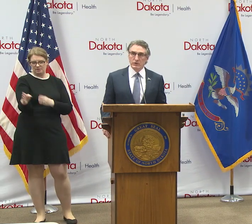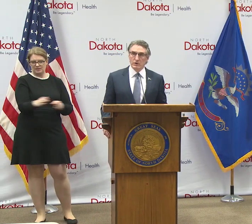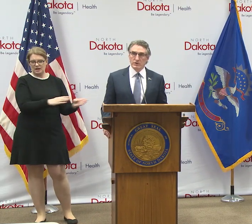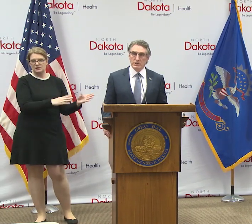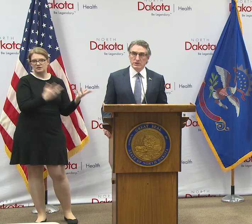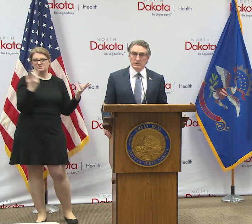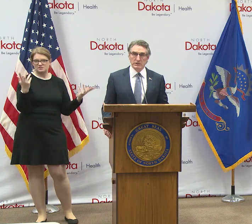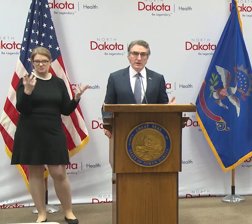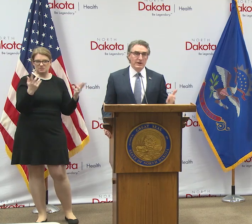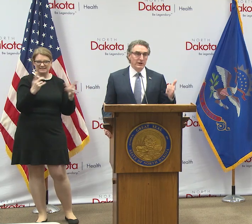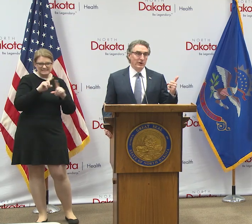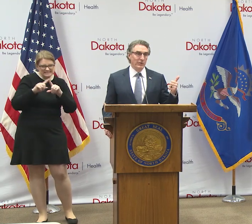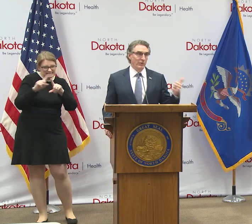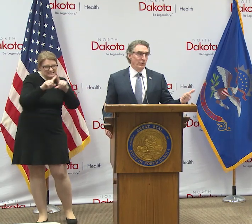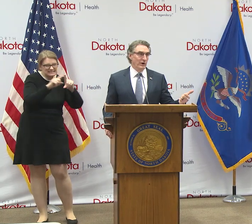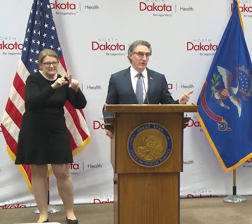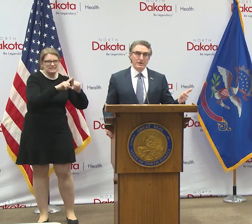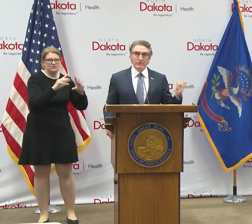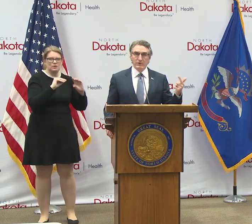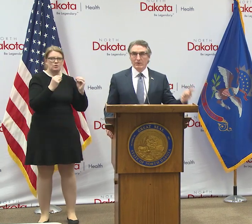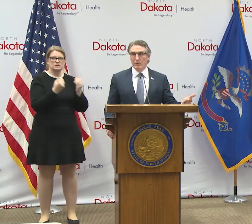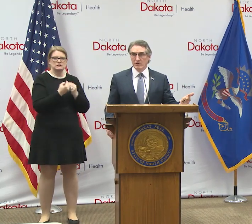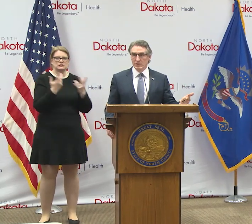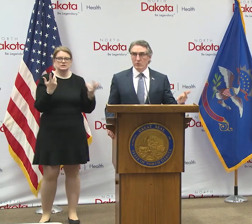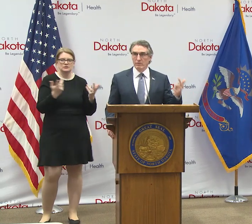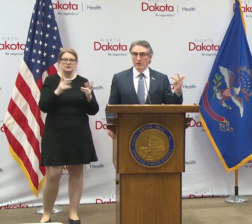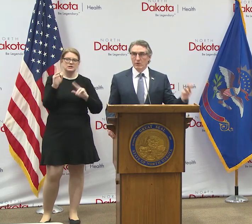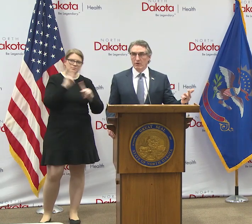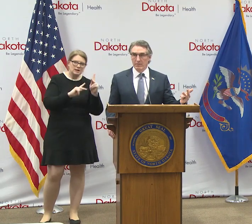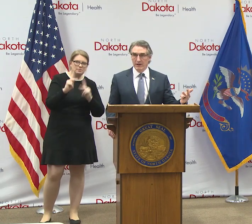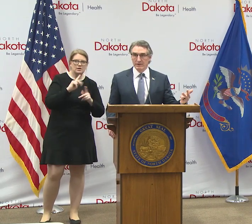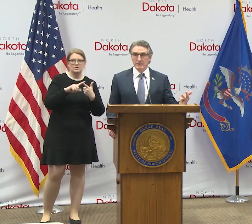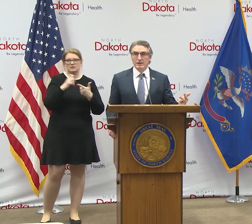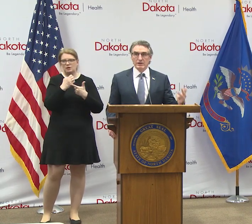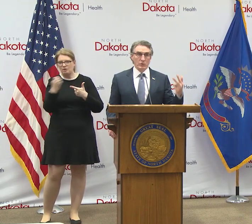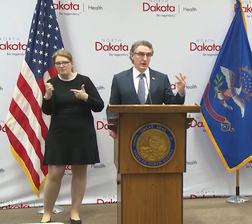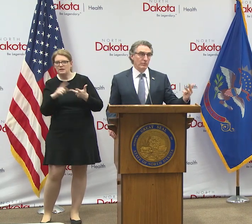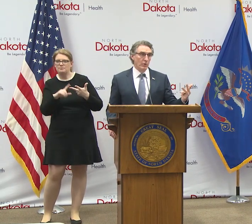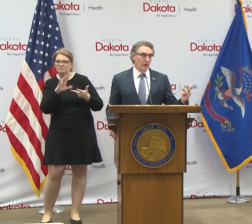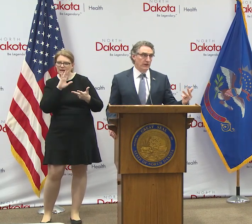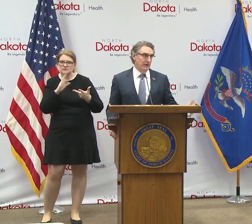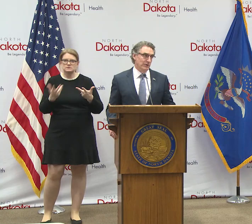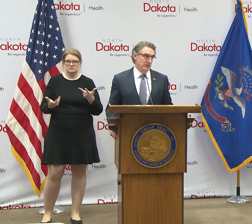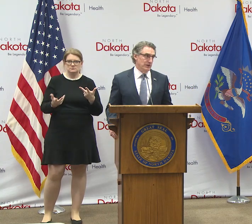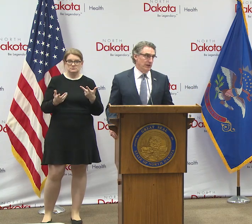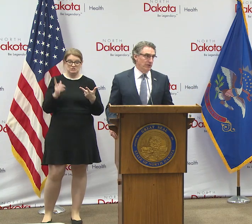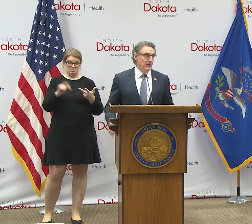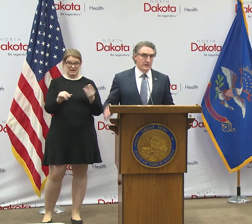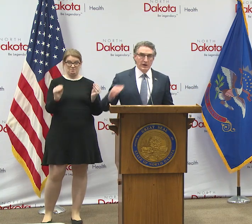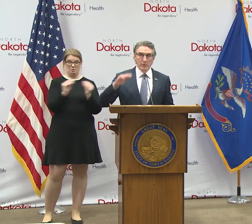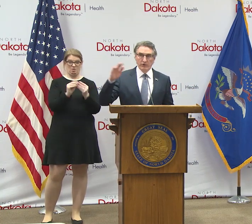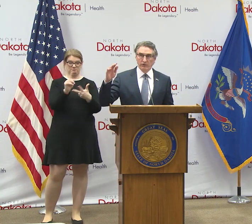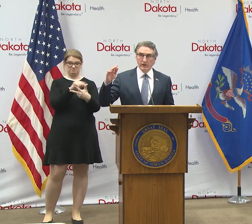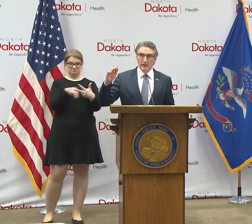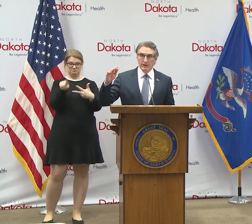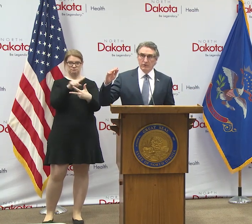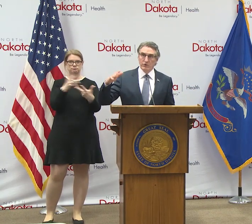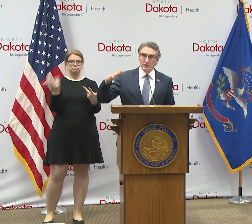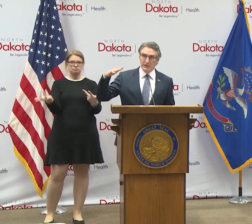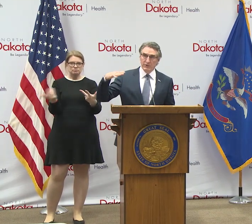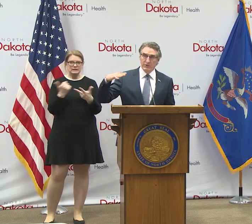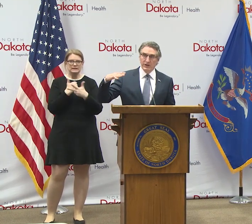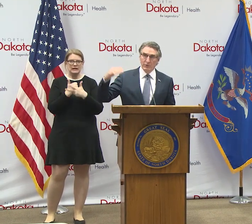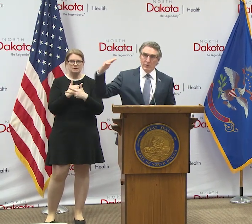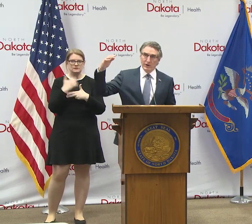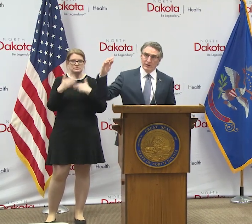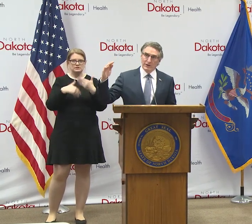private sector organizations, where's the people, where's the equipment, where are the beds? Do we need more of any of those things to help us get through?